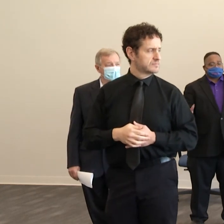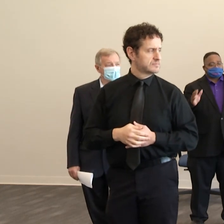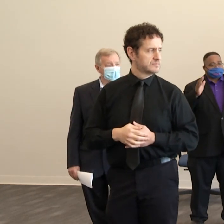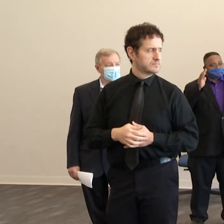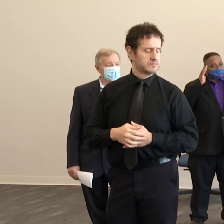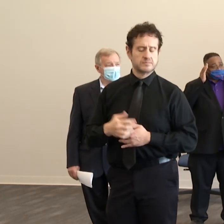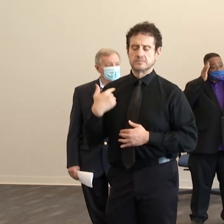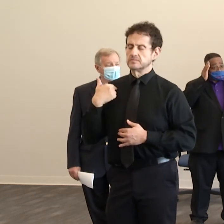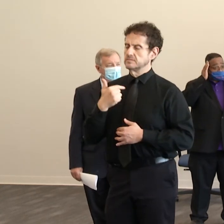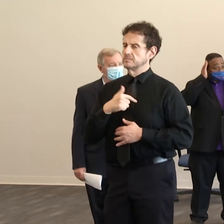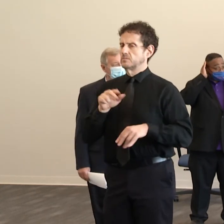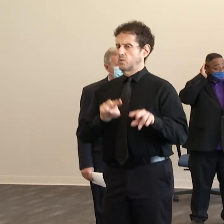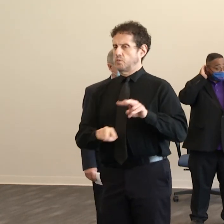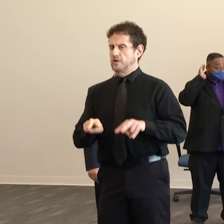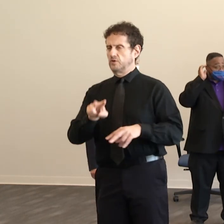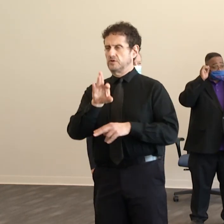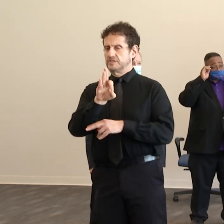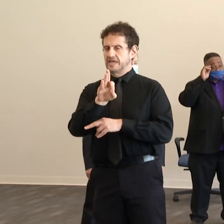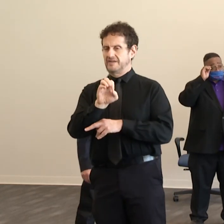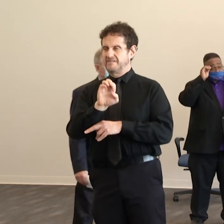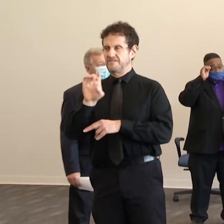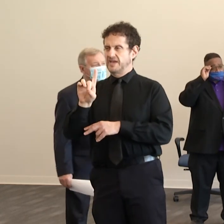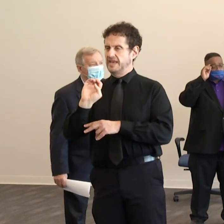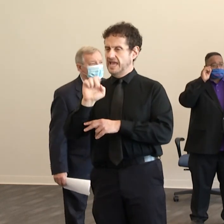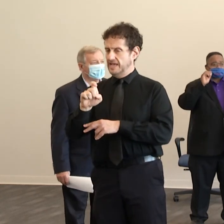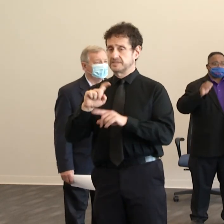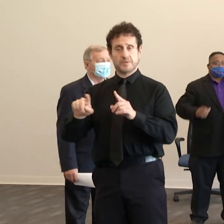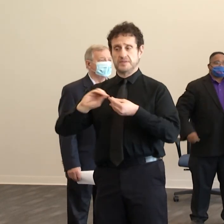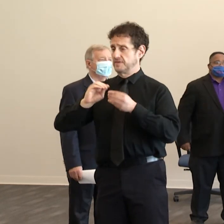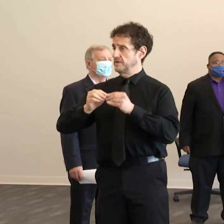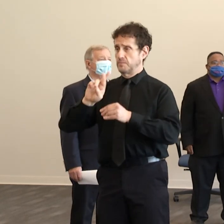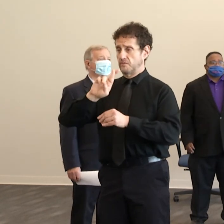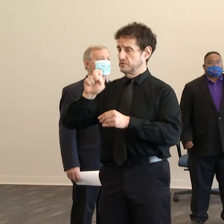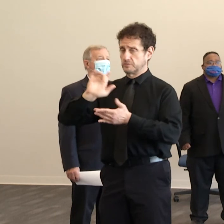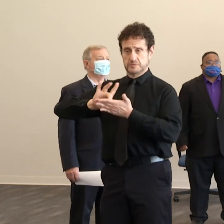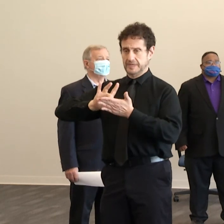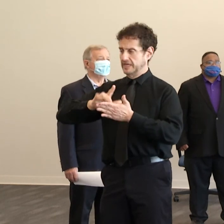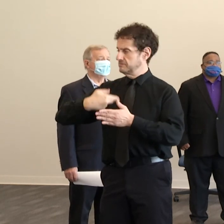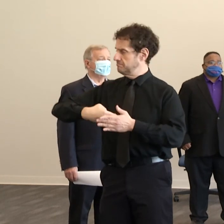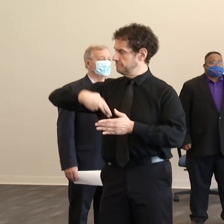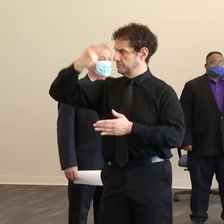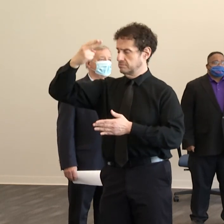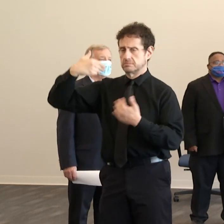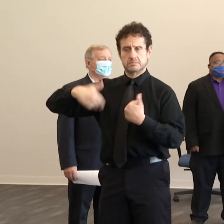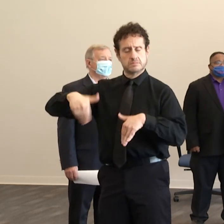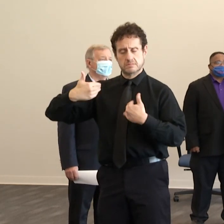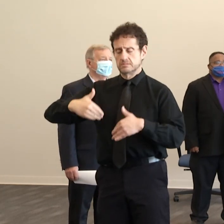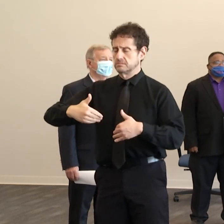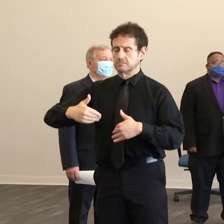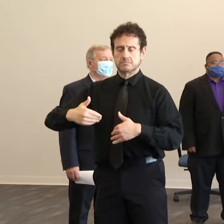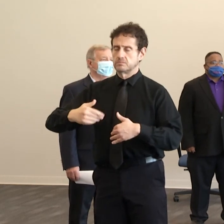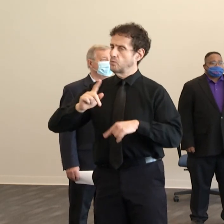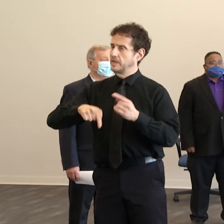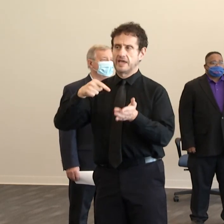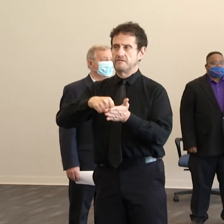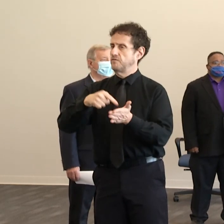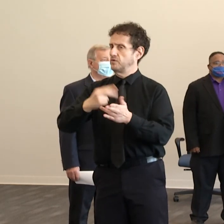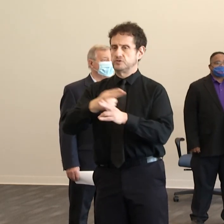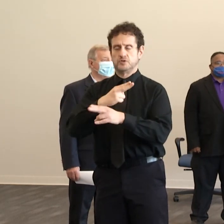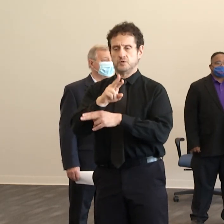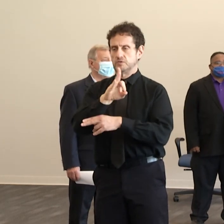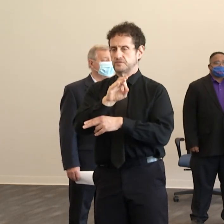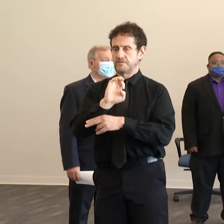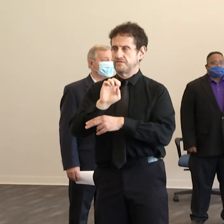We looked at FedEx, but the number of prescriptions is so high that it's not affordable at this time.